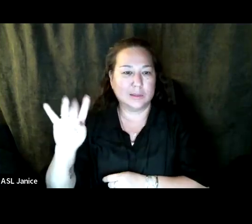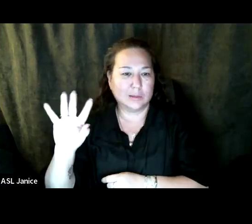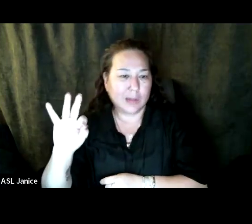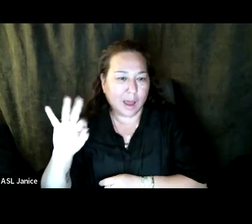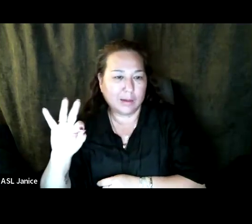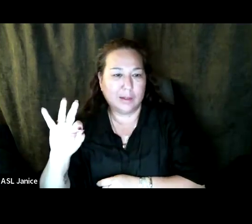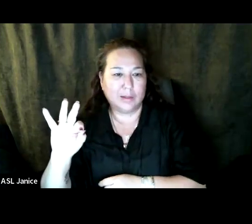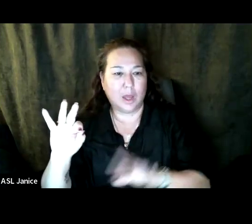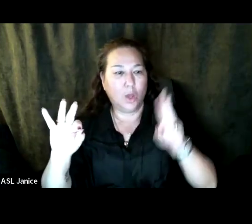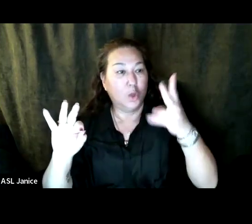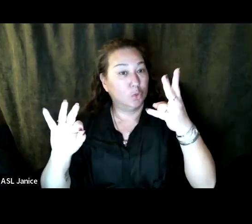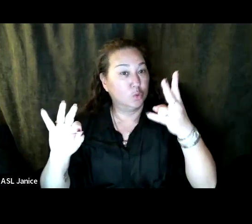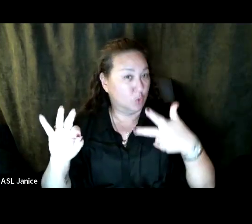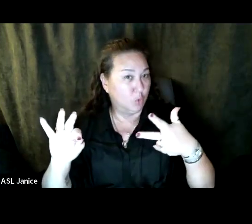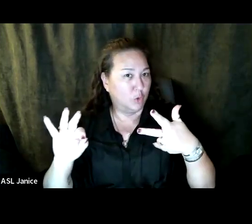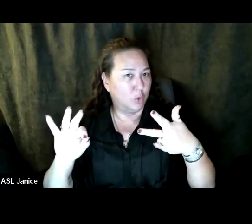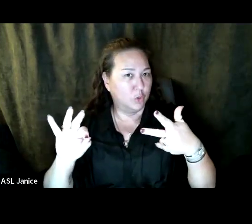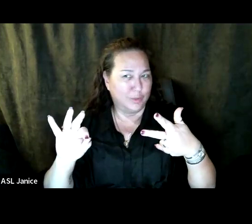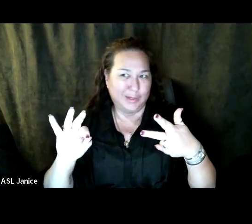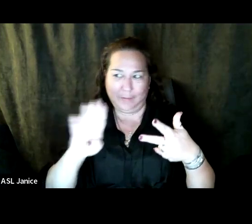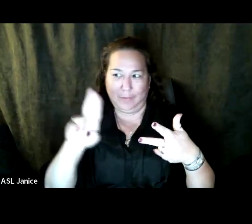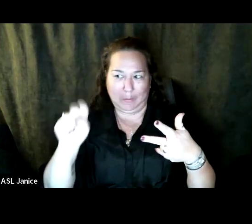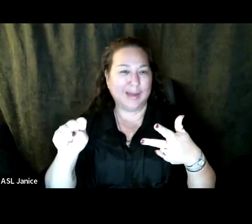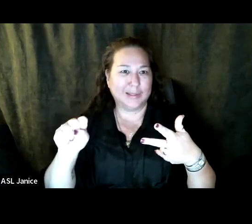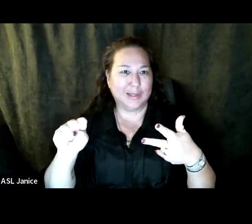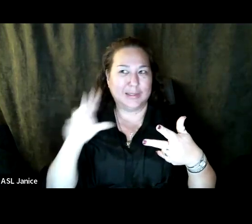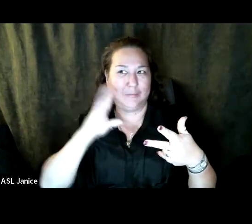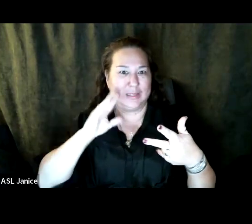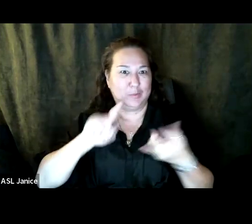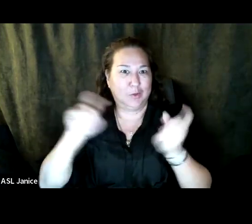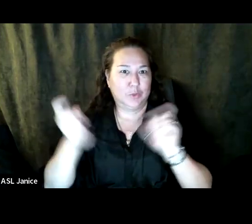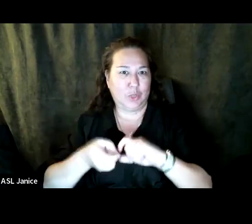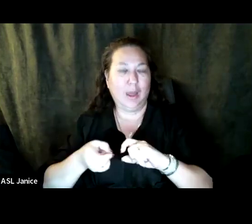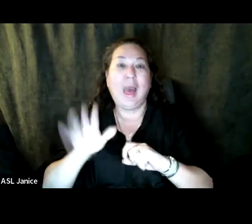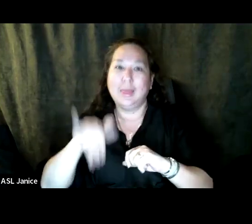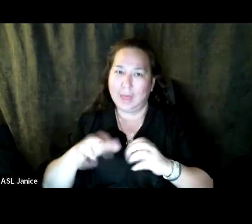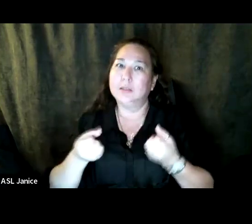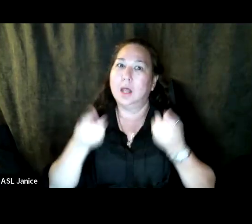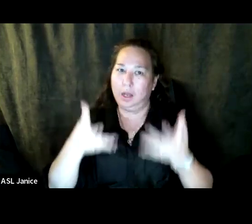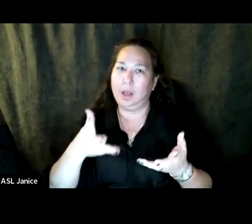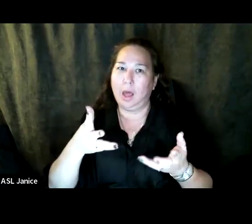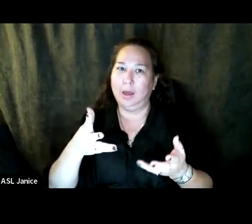have experienced a change, which is a lot more than what we normally see.